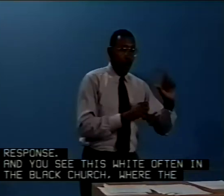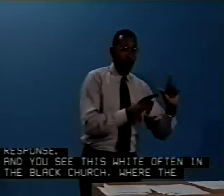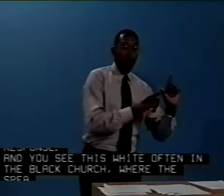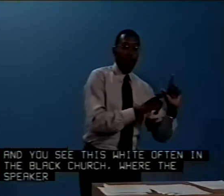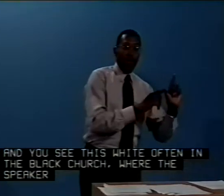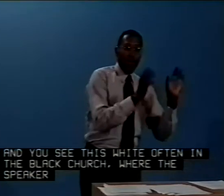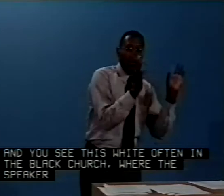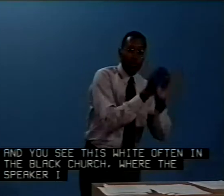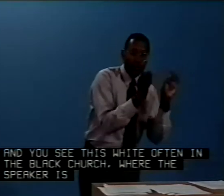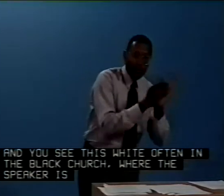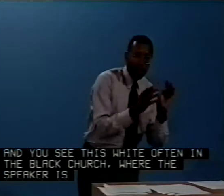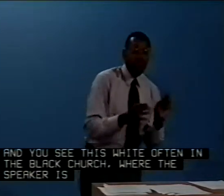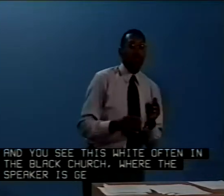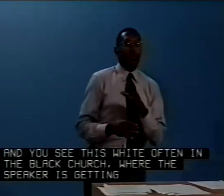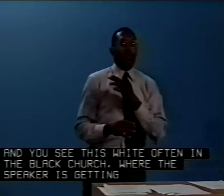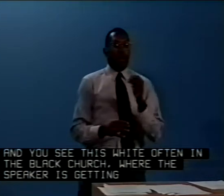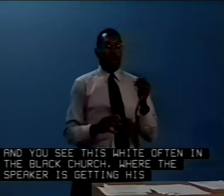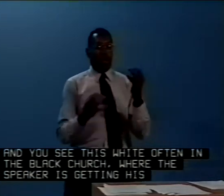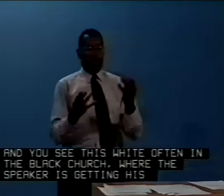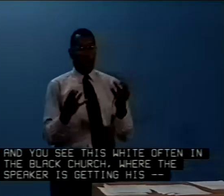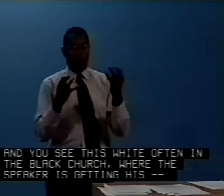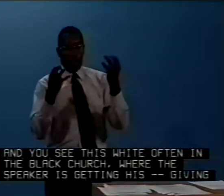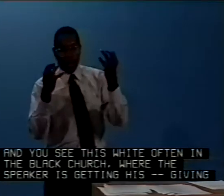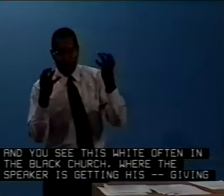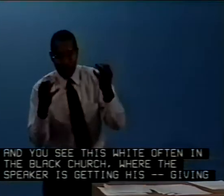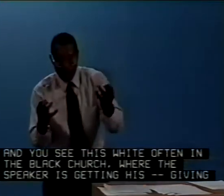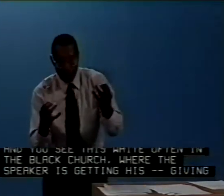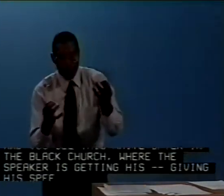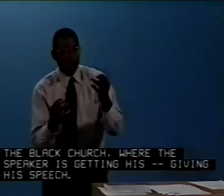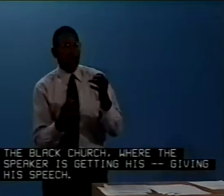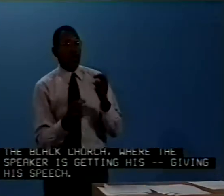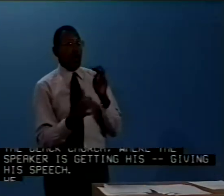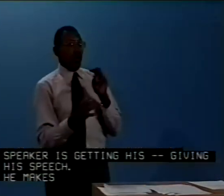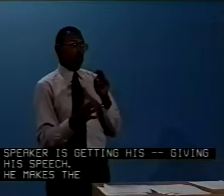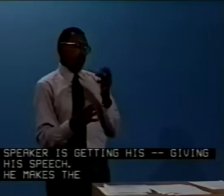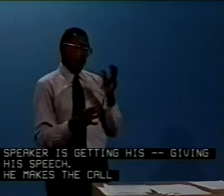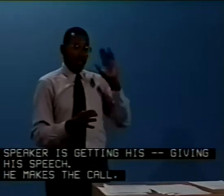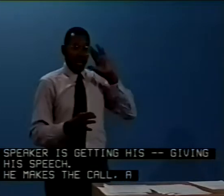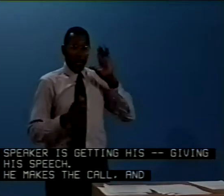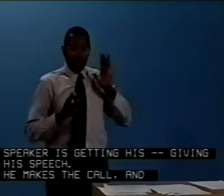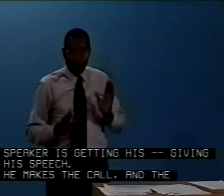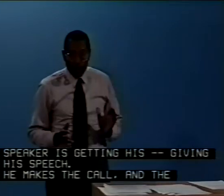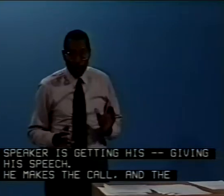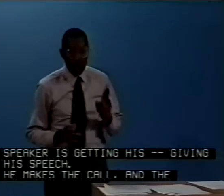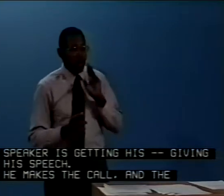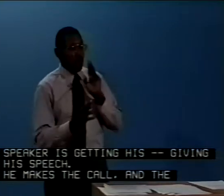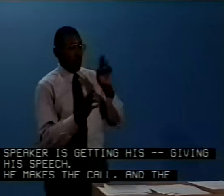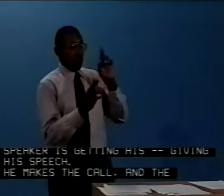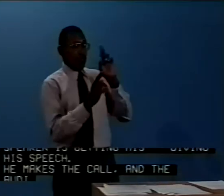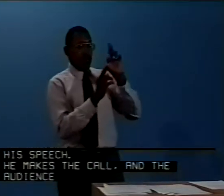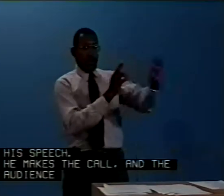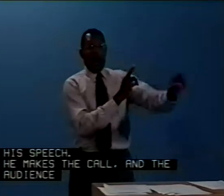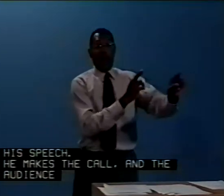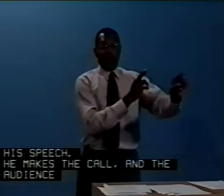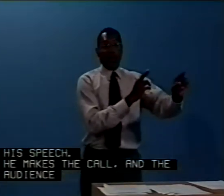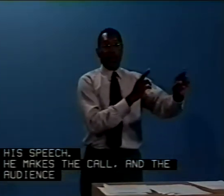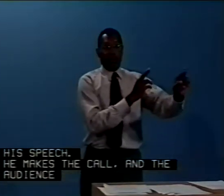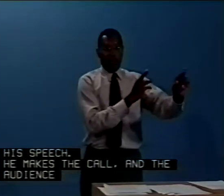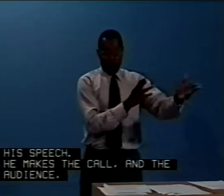speech, makes the call, and the audience, the listeners, respond.